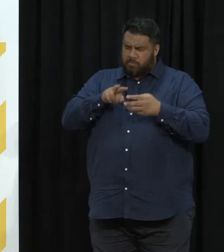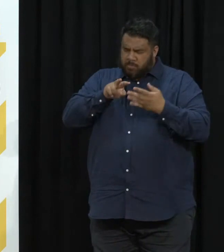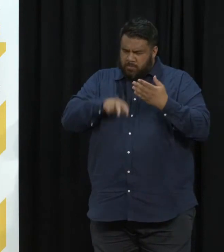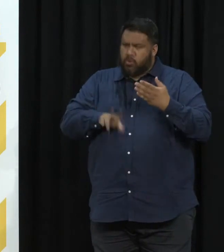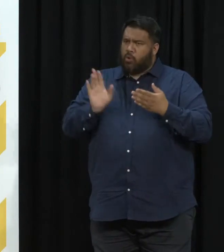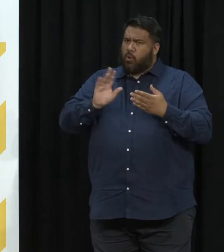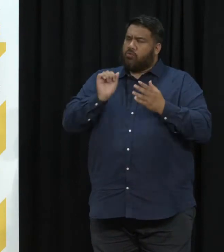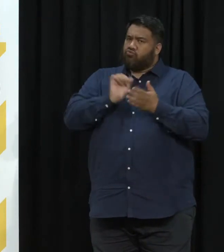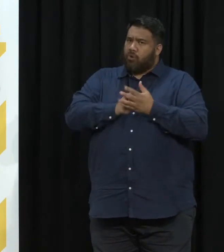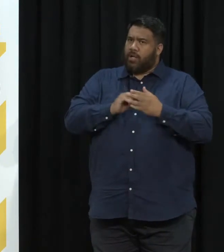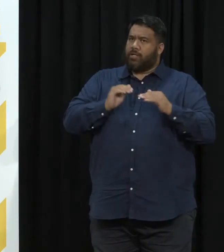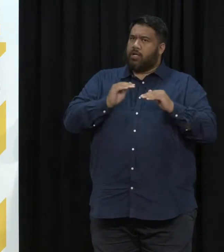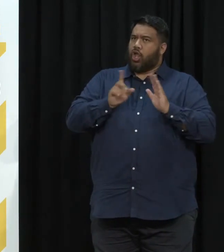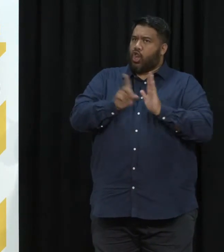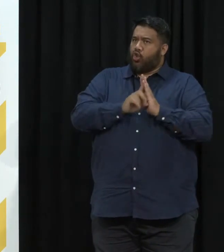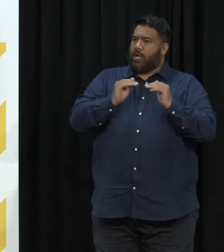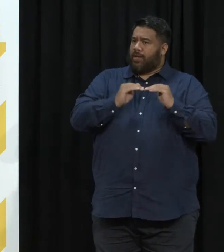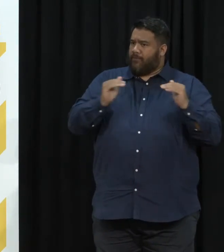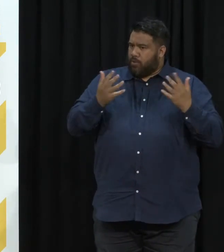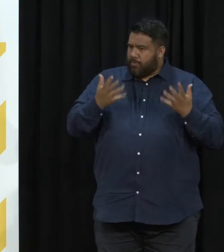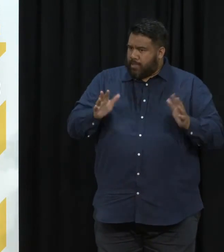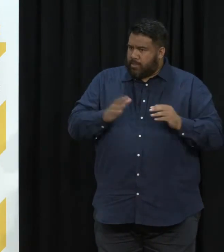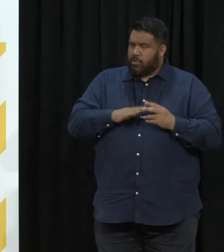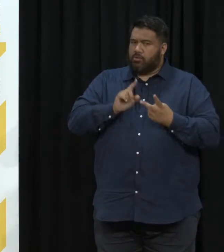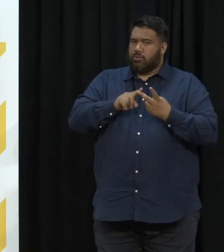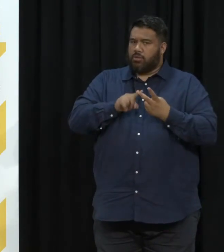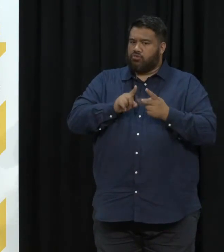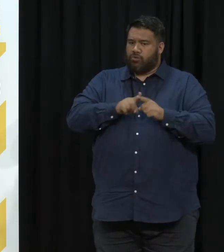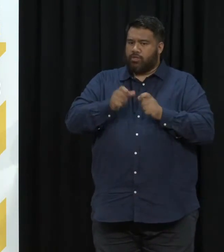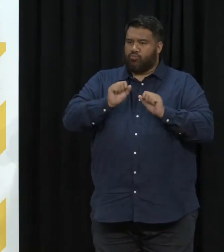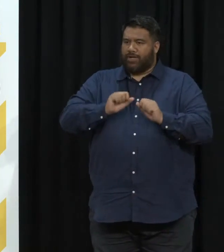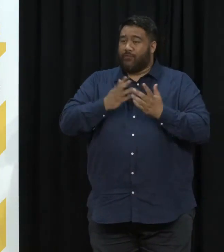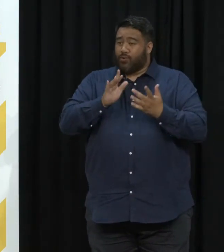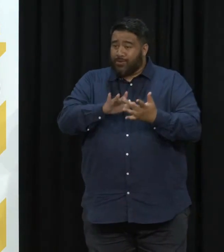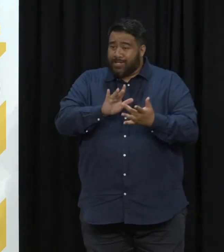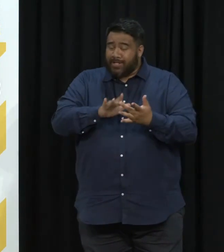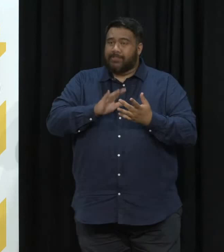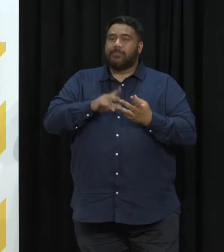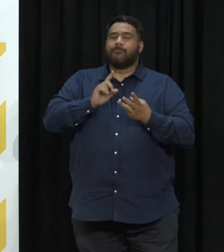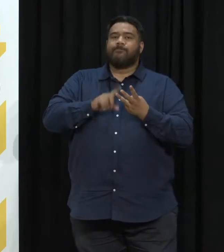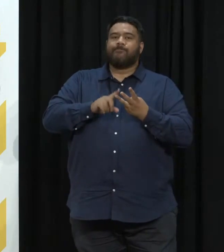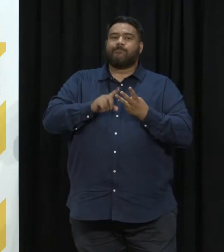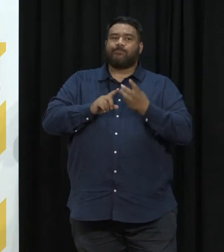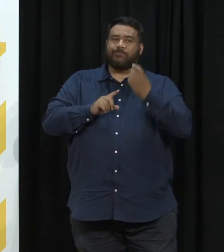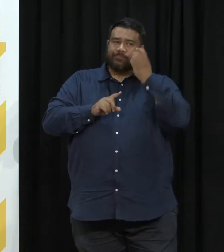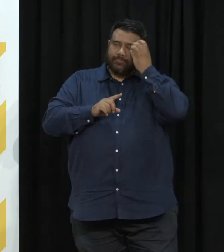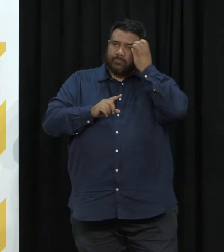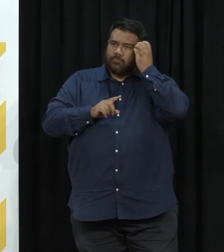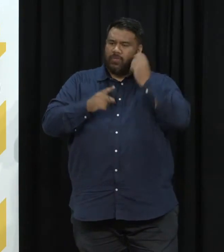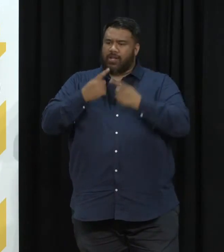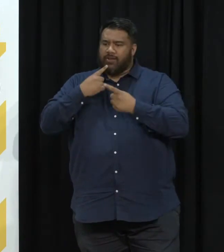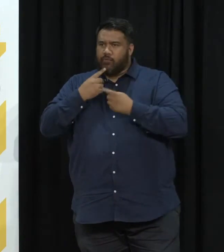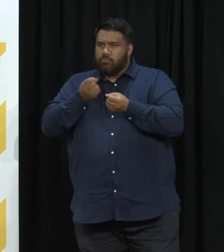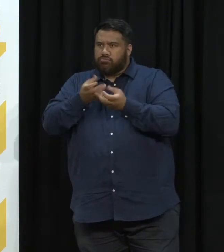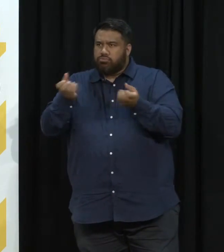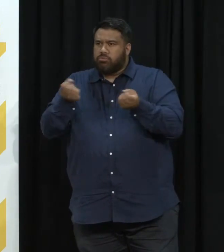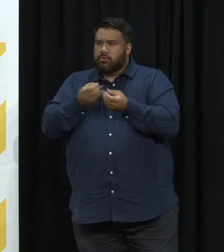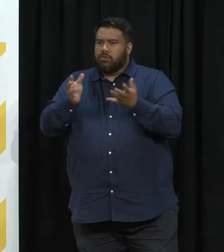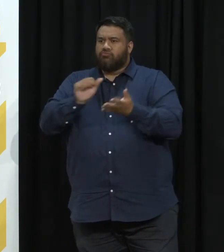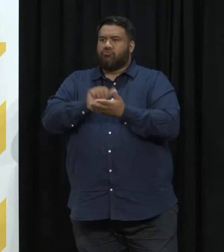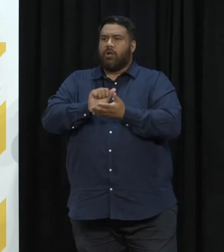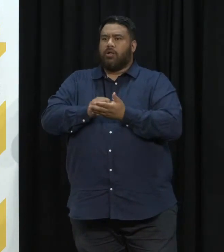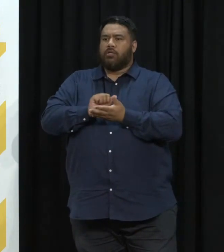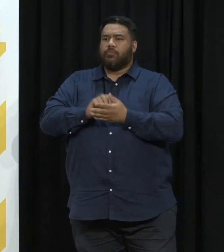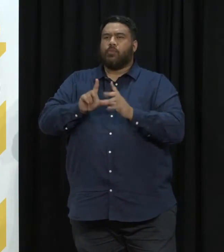and protect against contact. We had, instructions that were given out, but we'll always look at what more could we have done that might have prevented